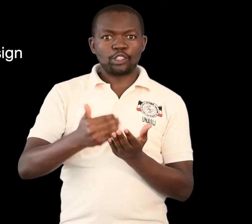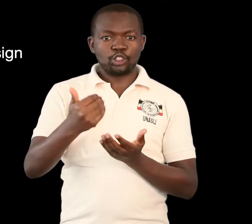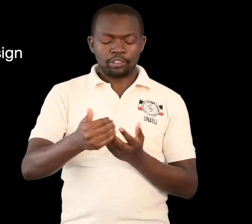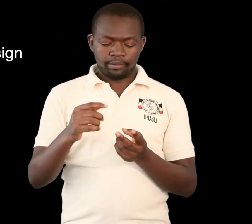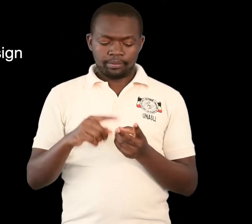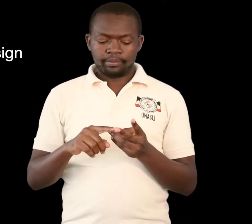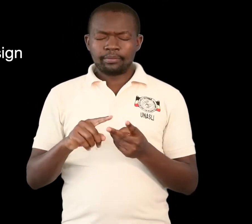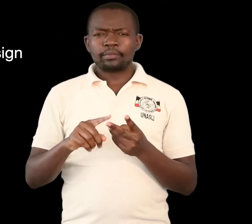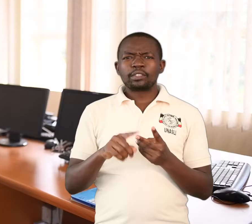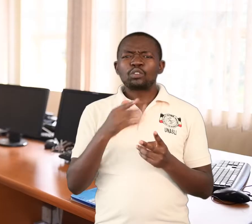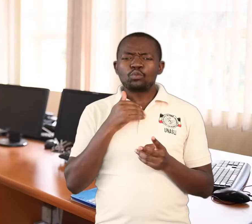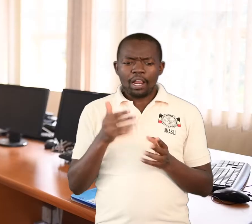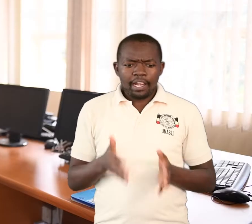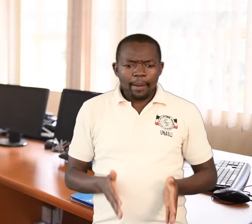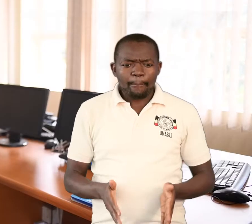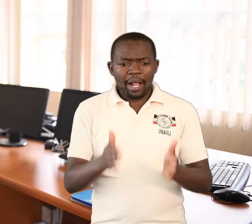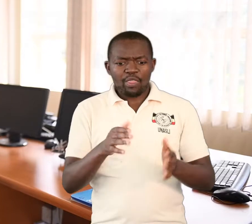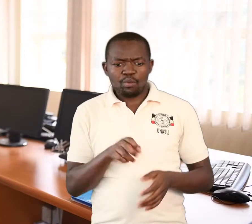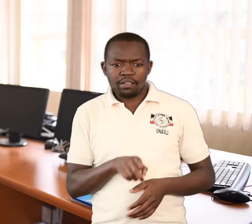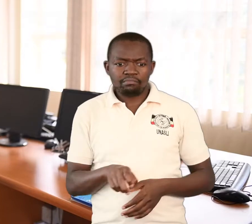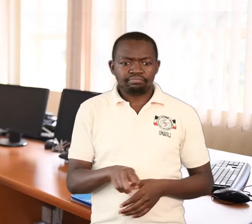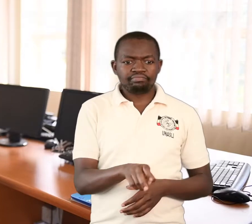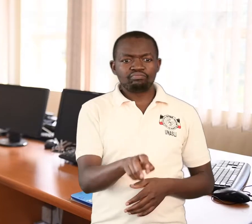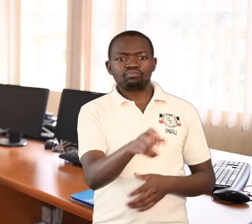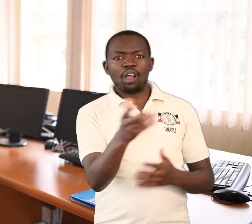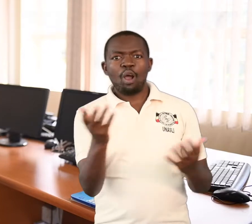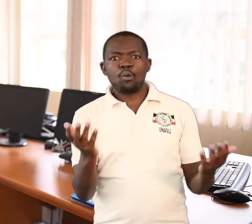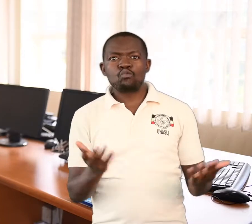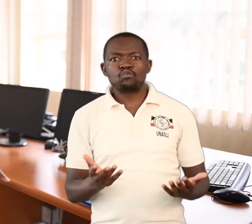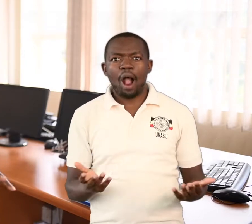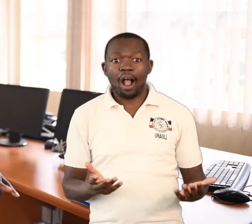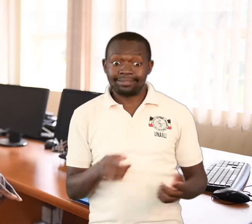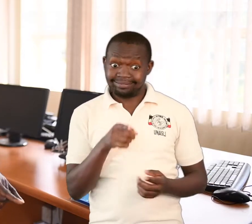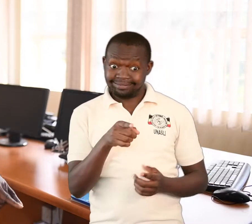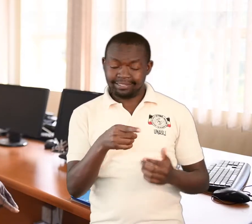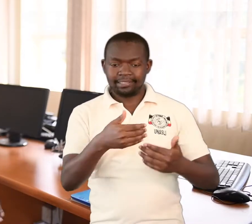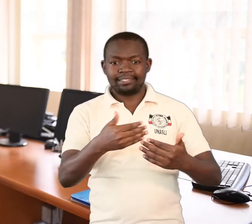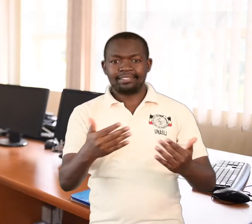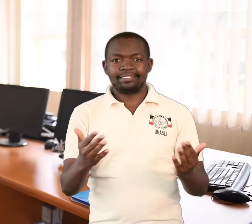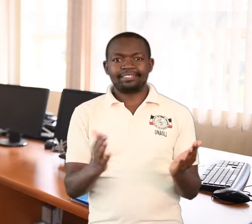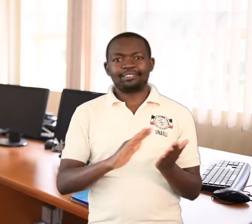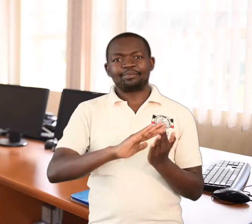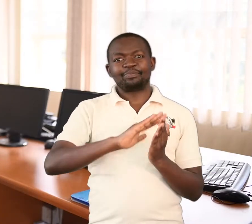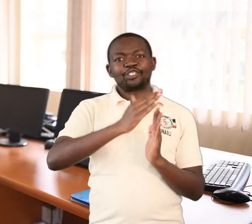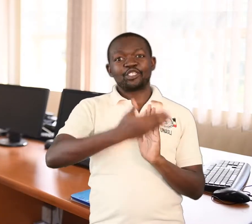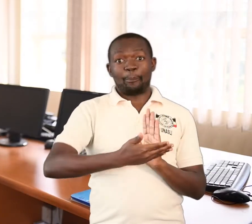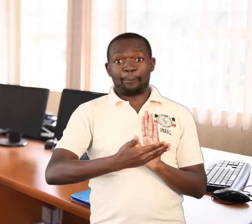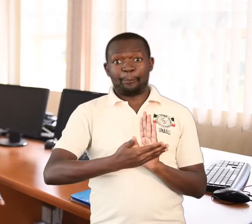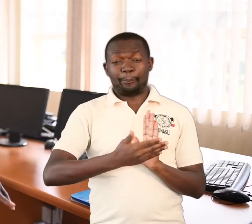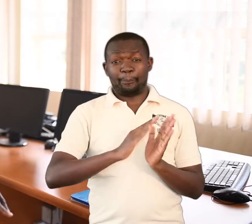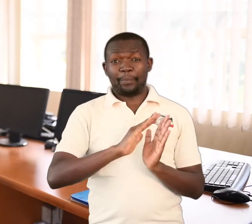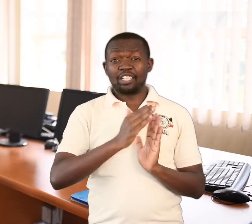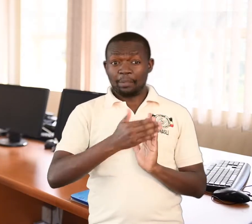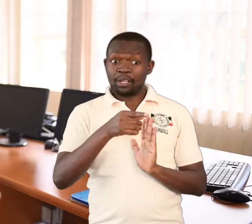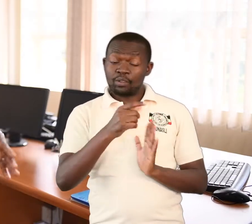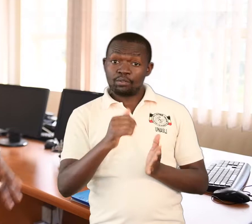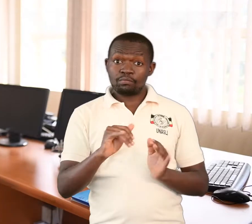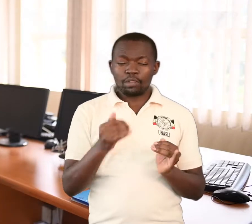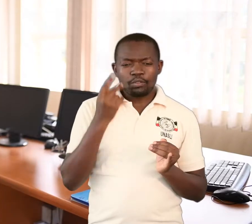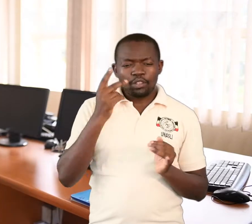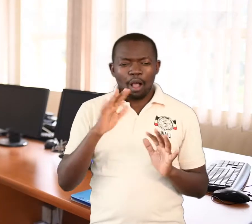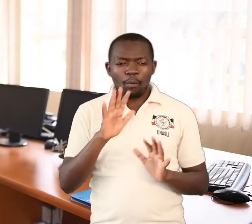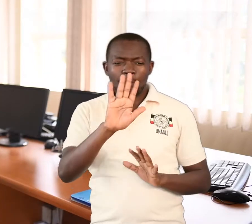to have the pathway? That is part of the shape you are trying to shape. You are trying to define